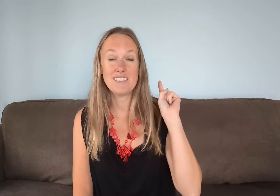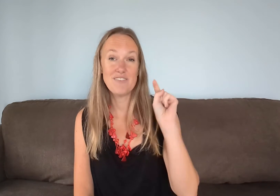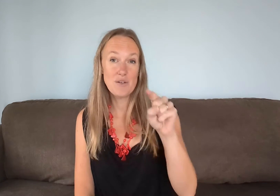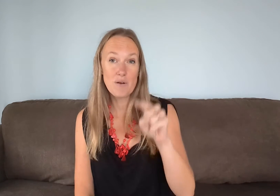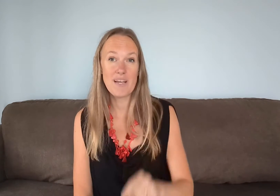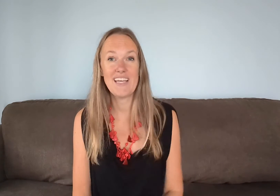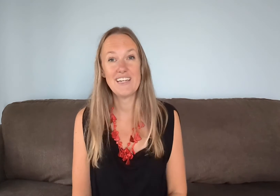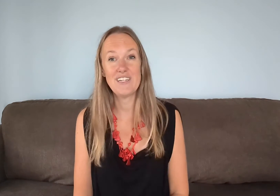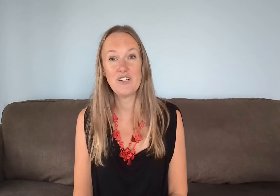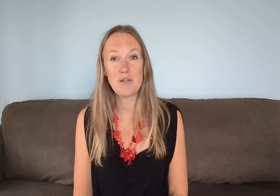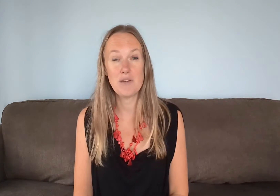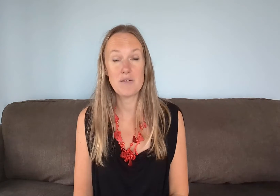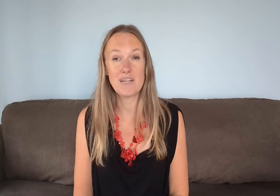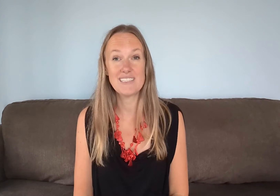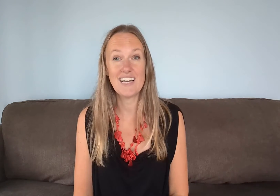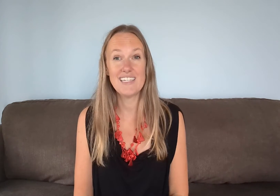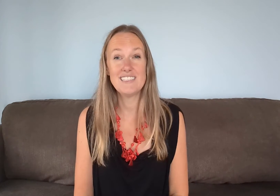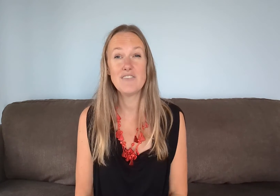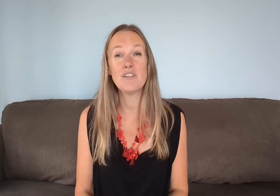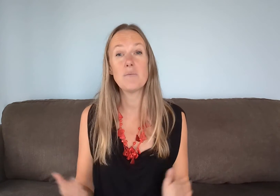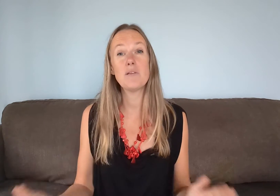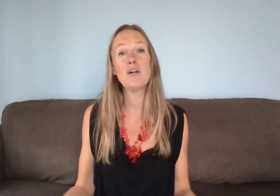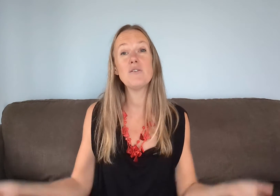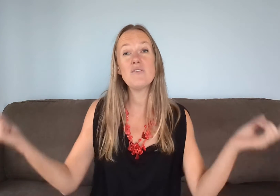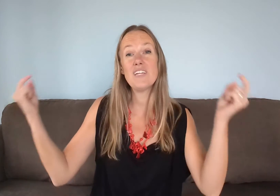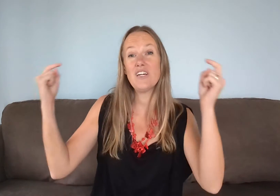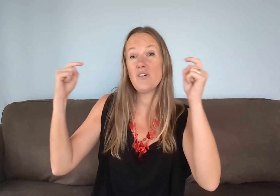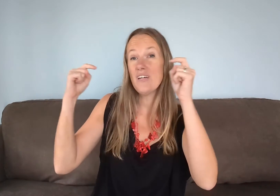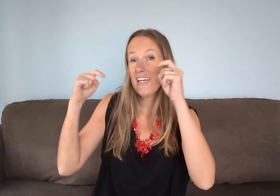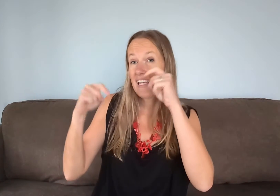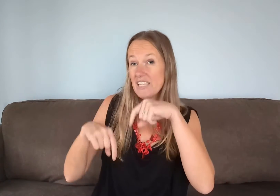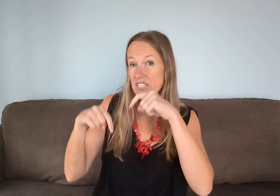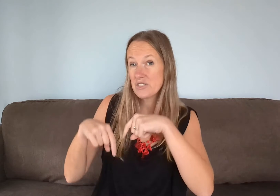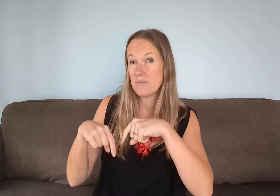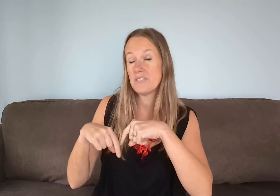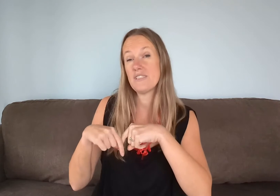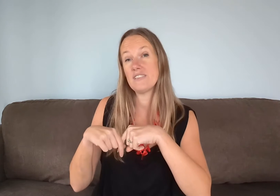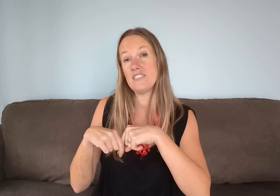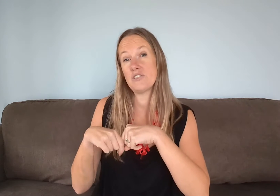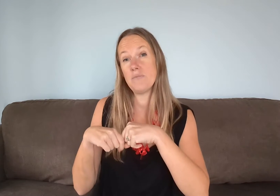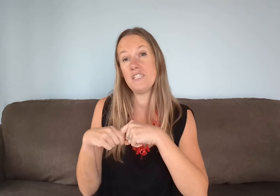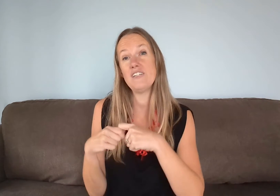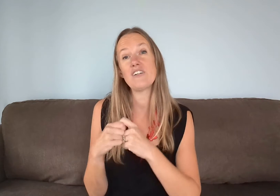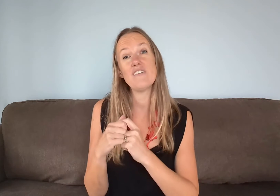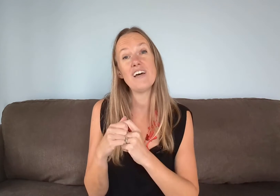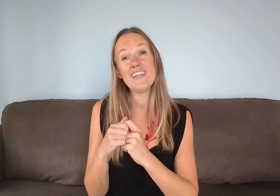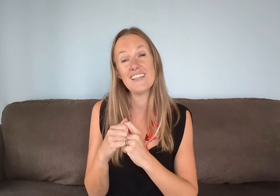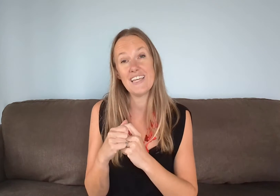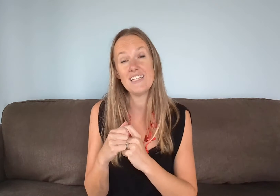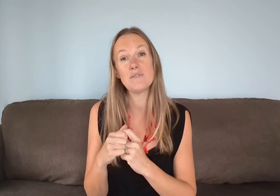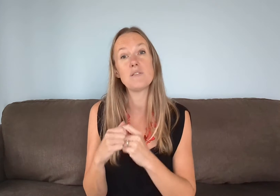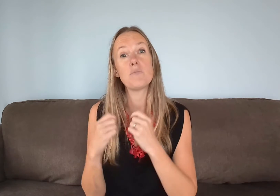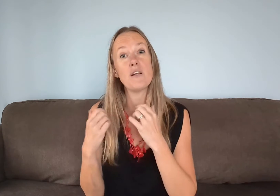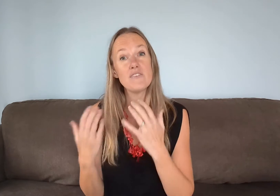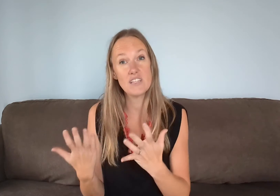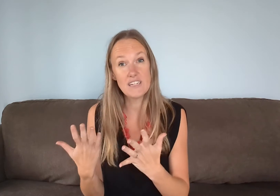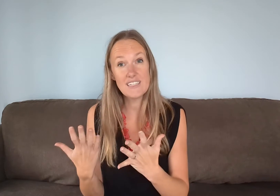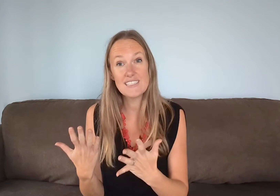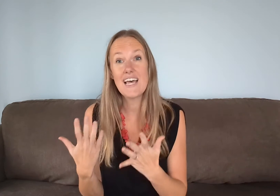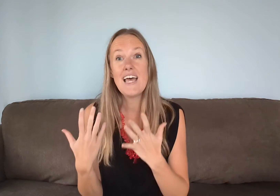if you are right-handed, you're going to mirror my signs. If you look below the video in the description, you're going to find a link to print out the lyrics,